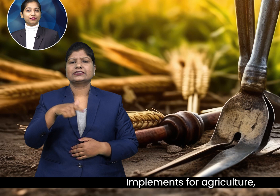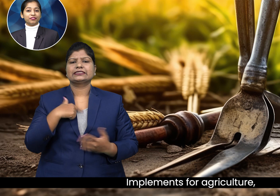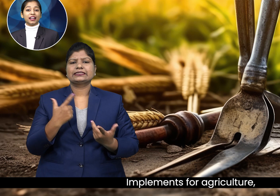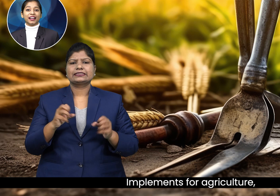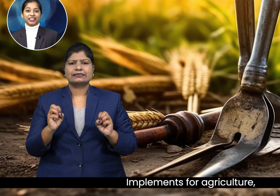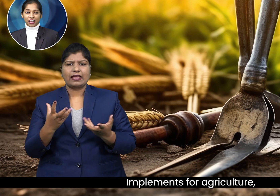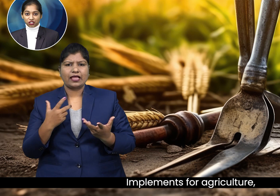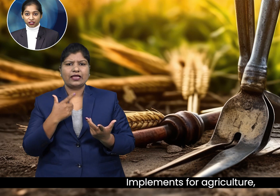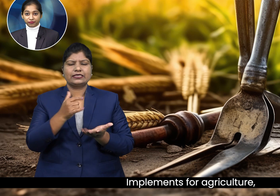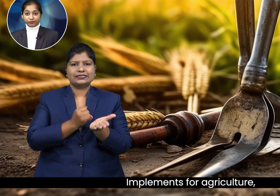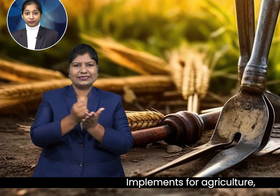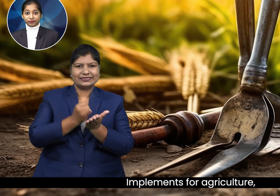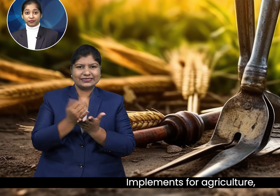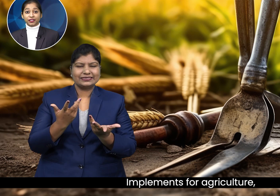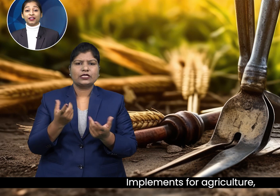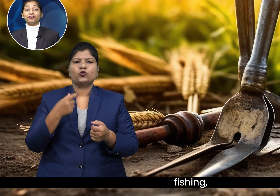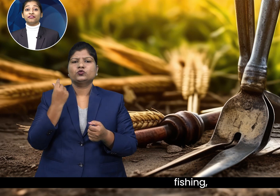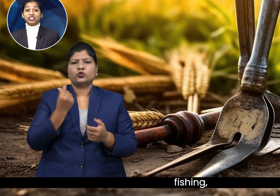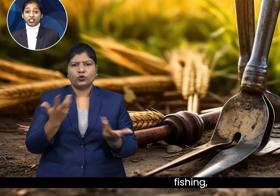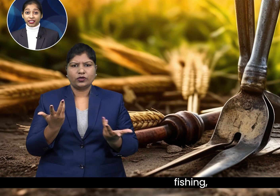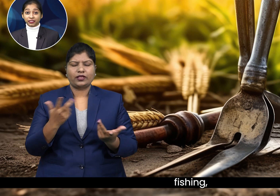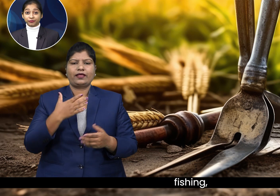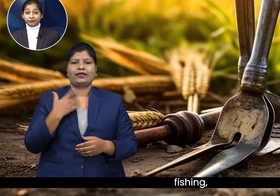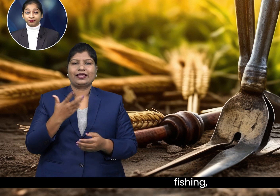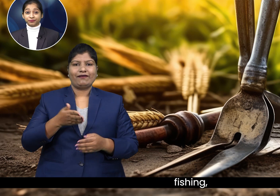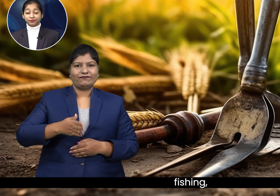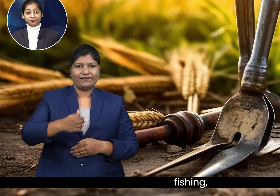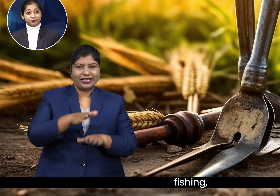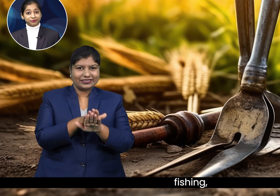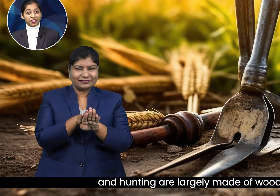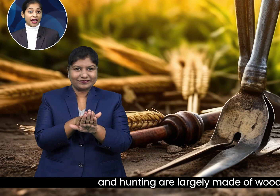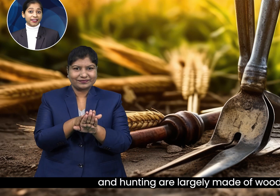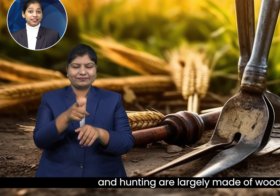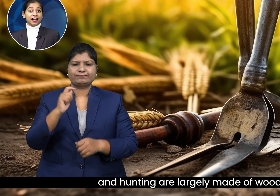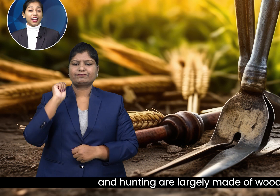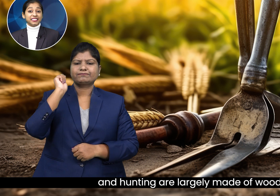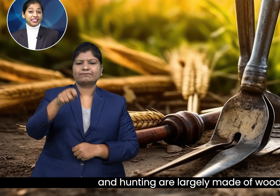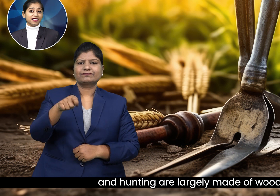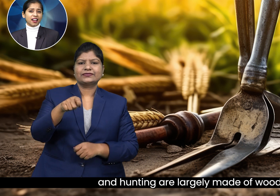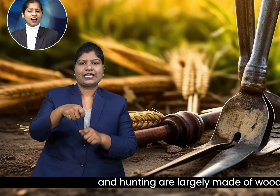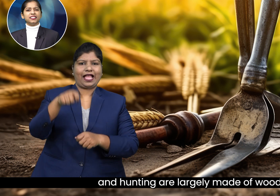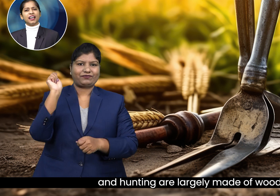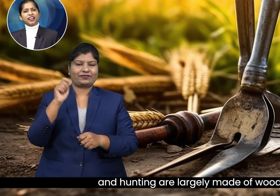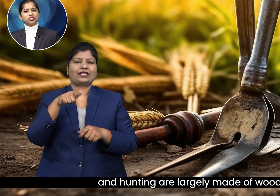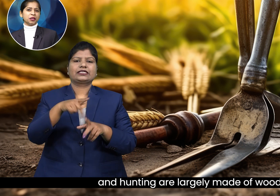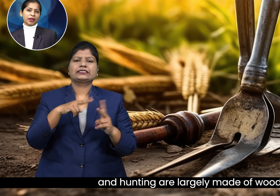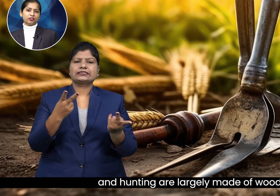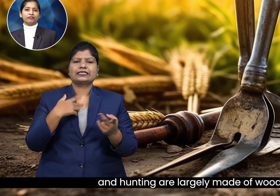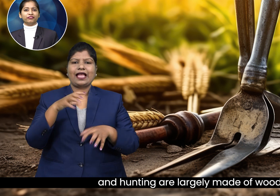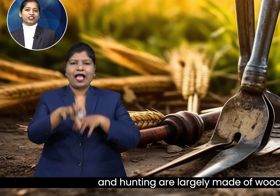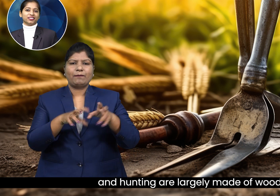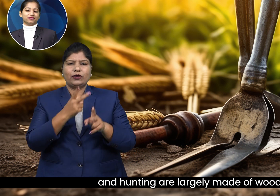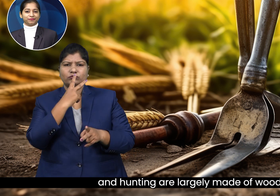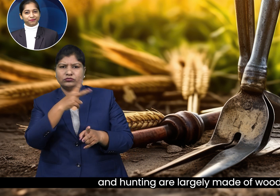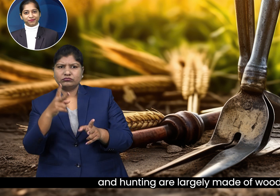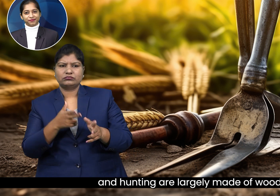Implements for agriculture, fishing and hunting are largely made of